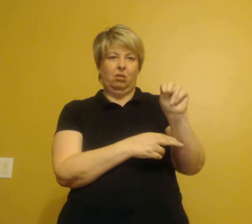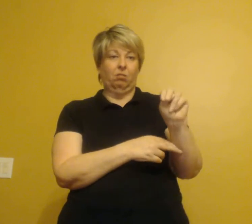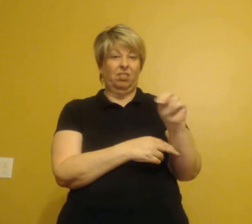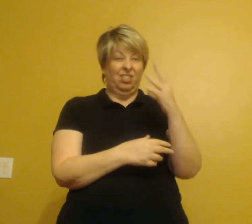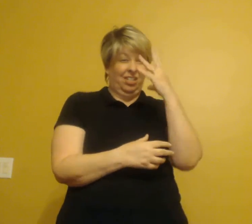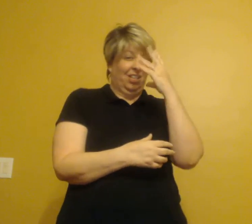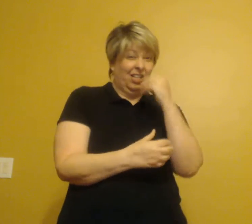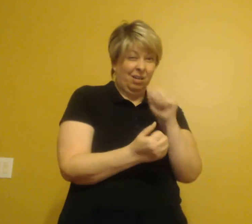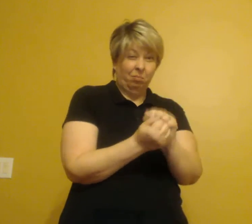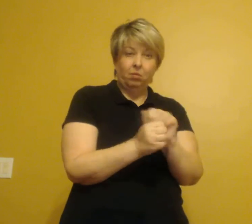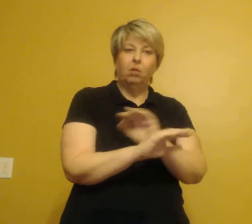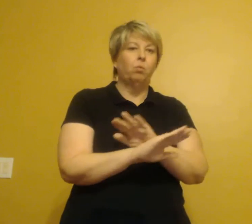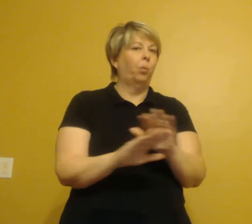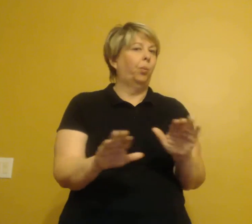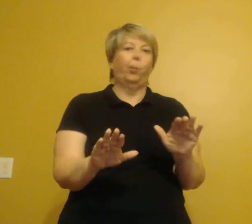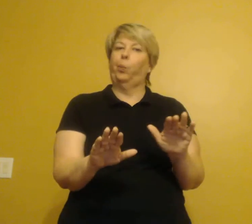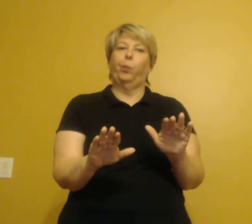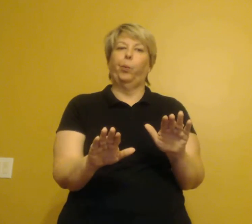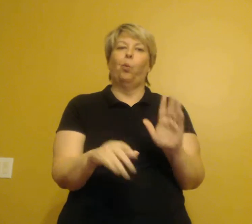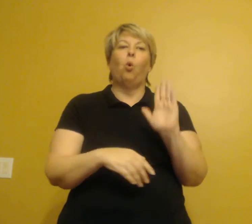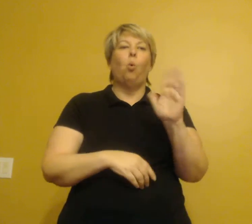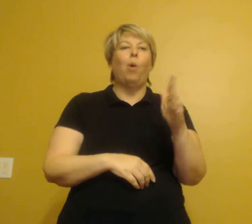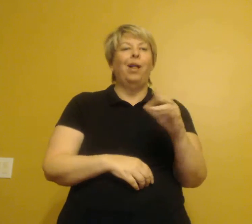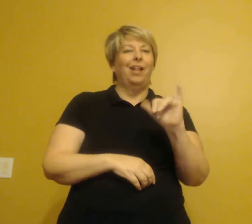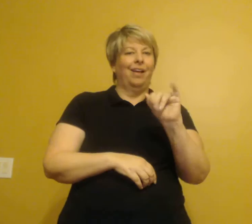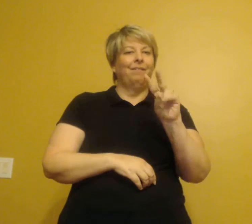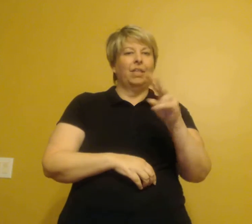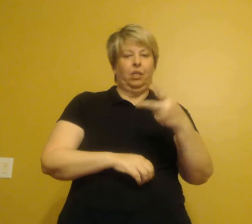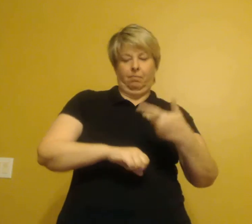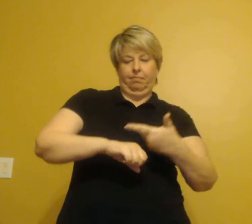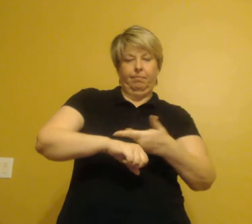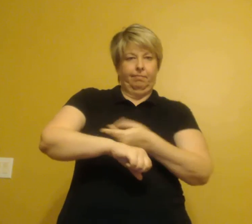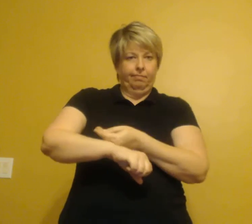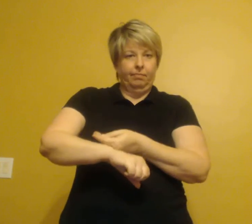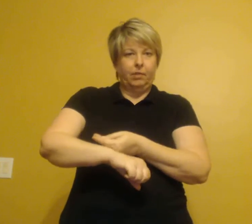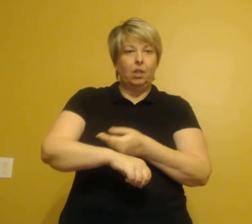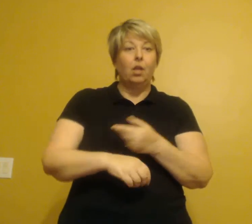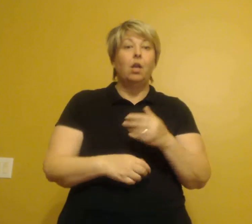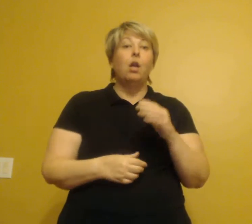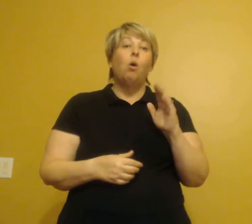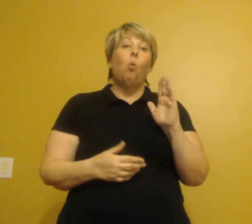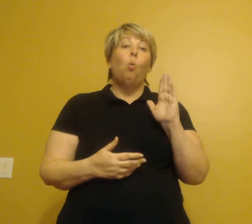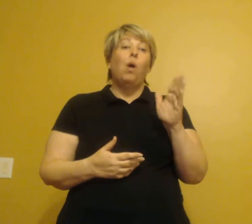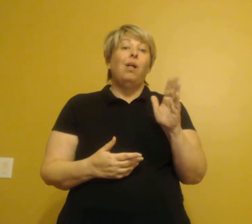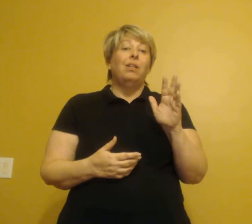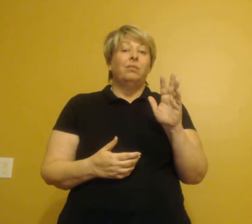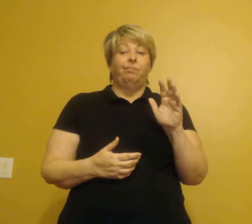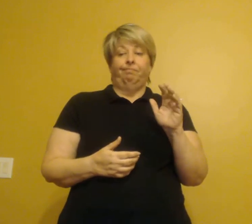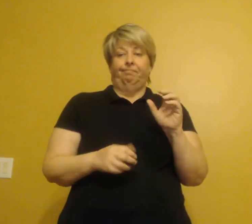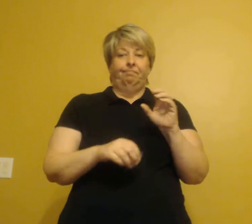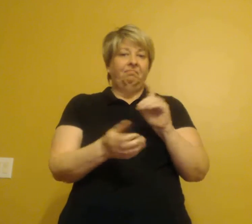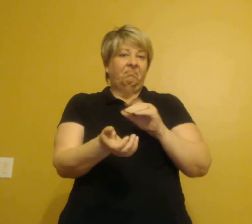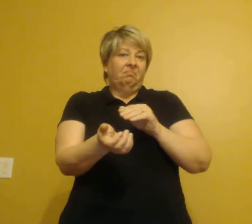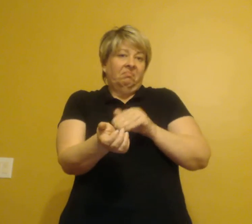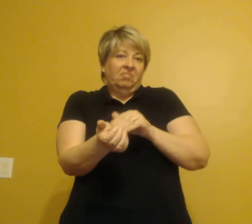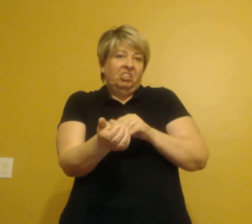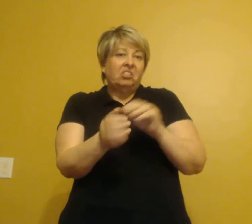We'll insert a small catheter into your vein, which will be the avenue the doctor uses to give you sedation.